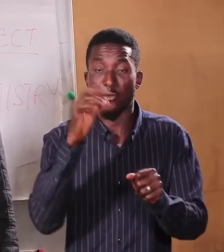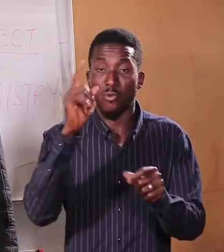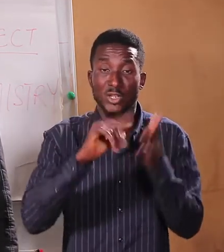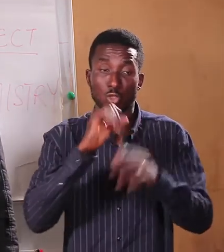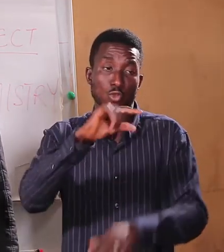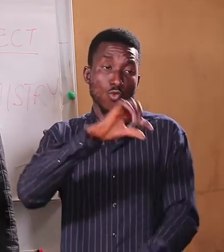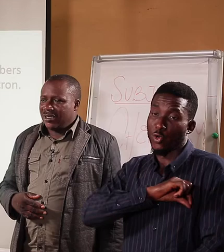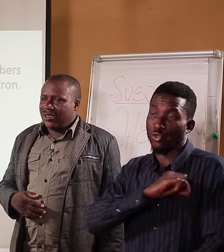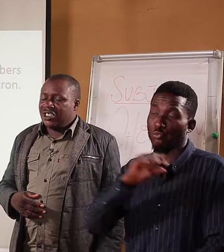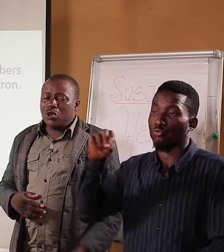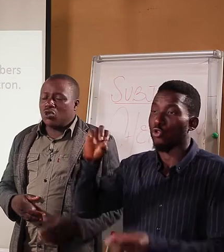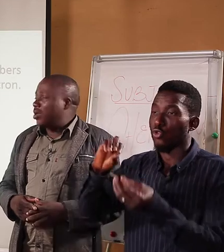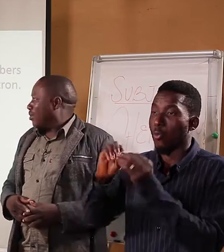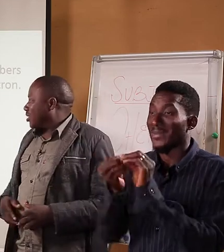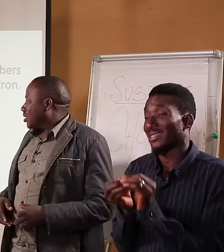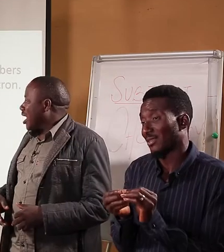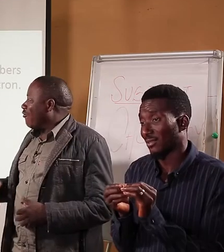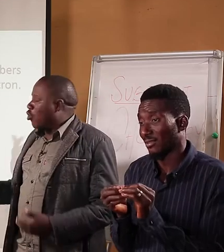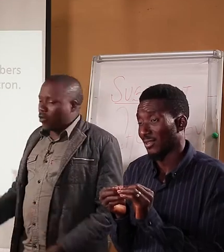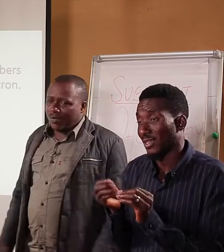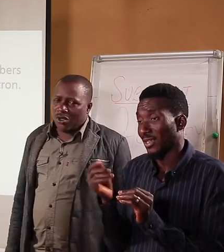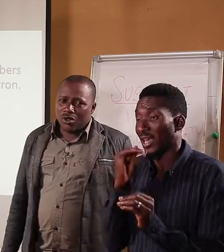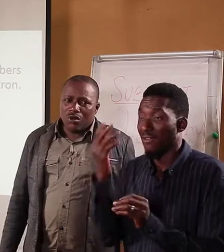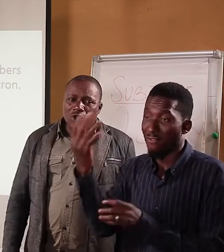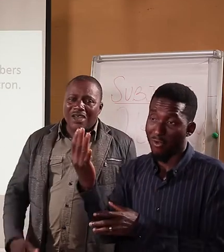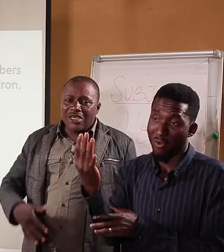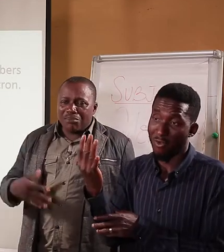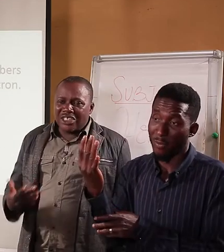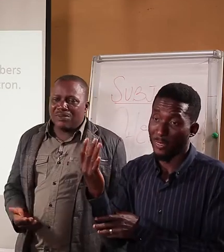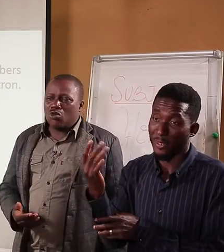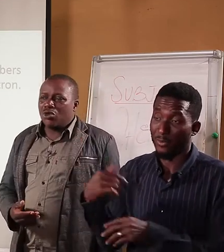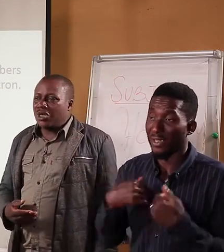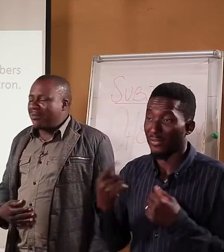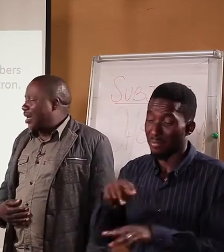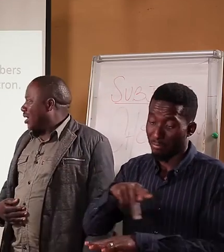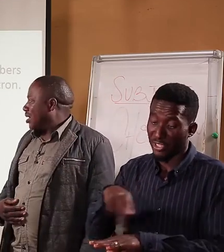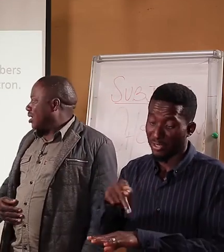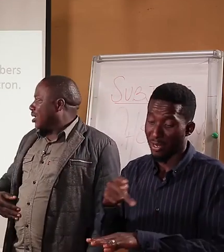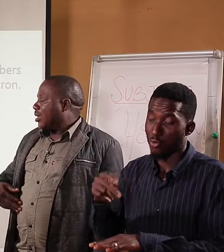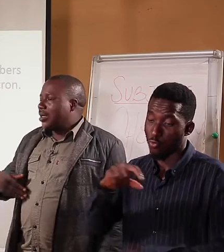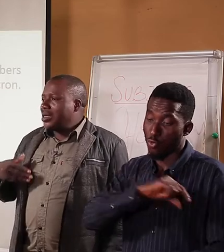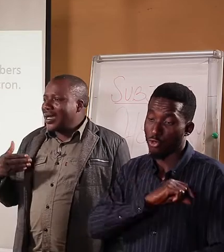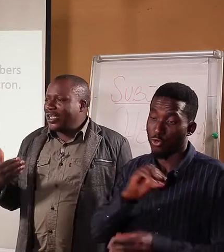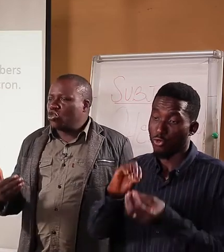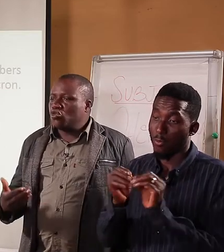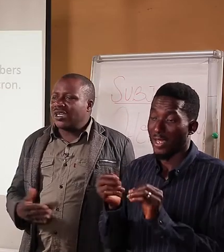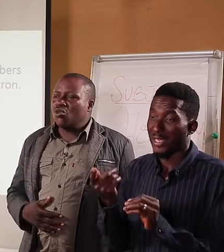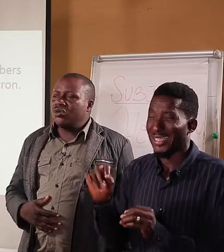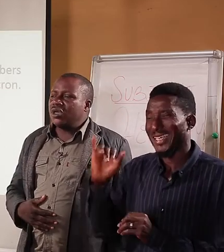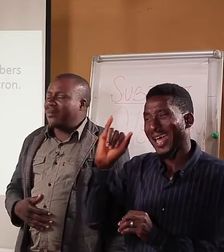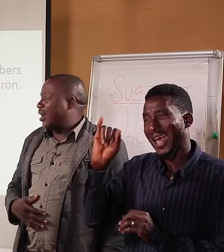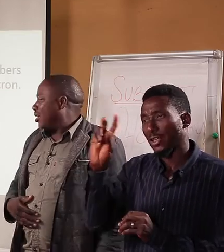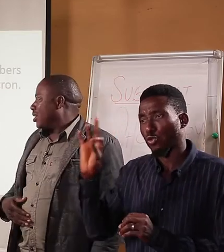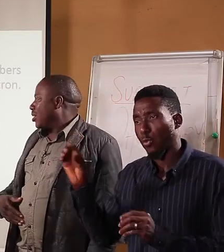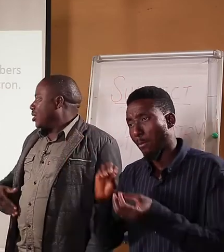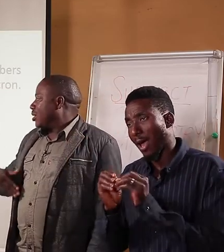quantum numbers. These quantum numbers are 4. We have the principal quantum number, the azimuthal